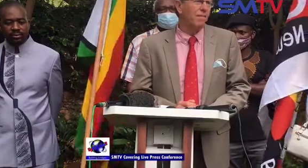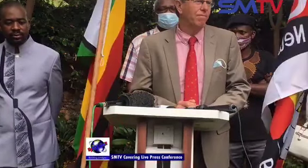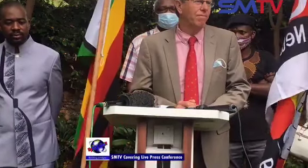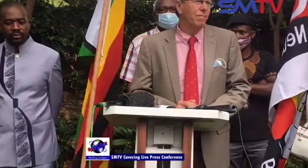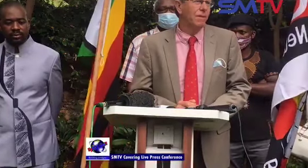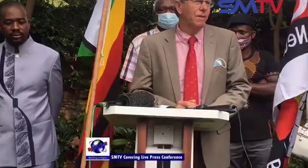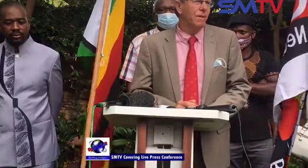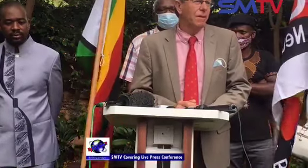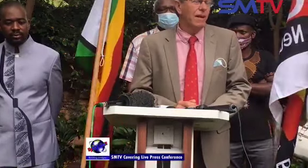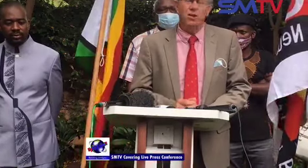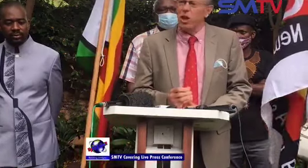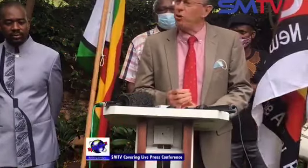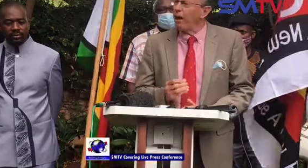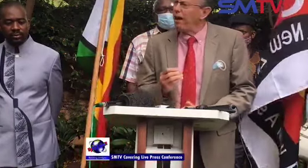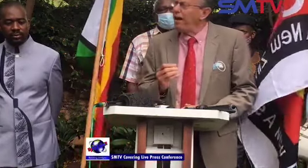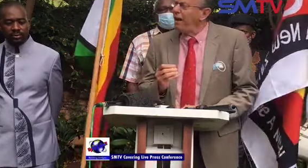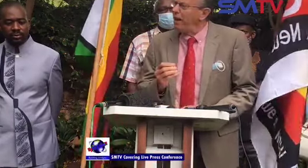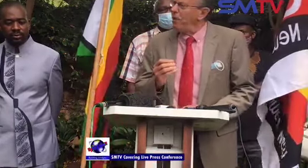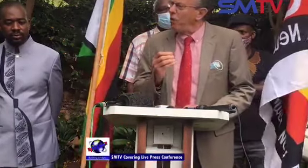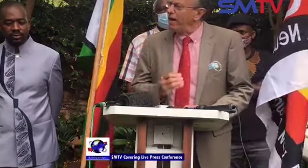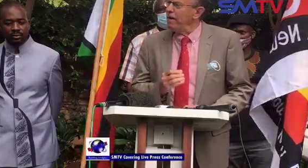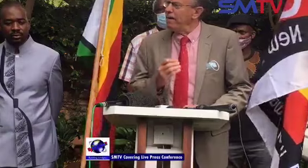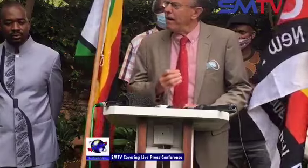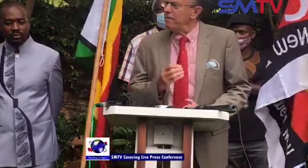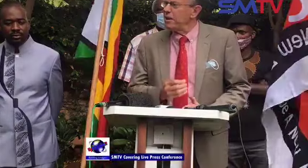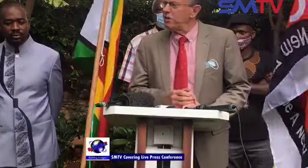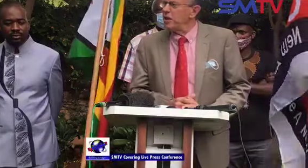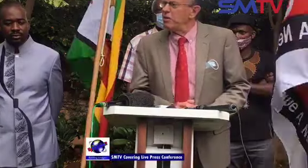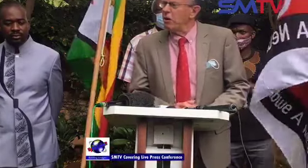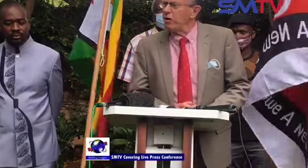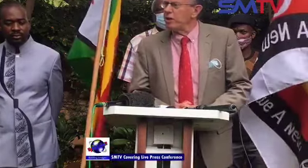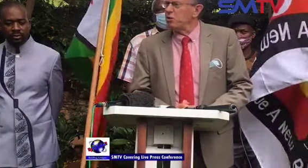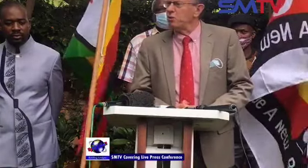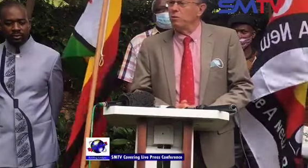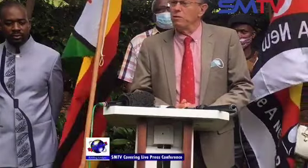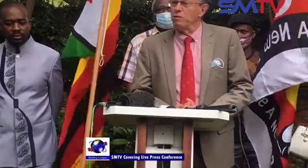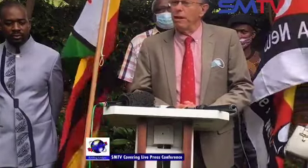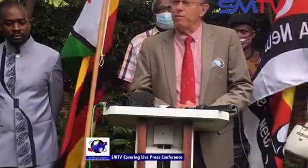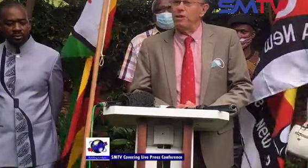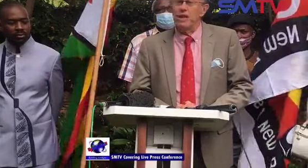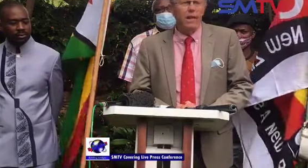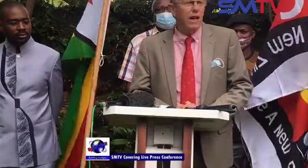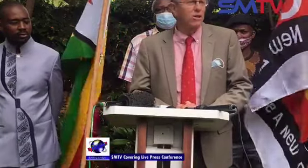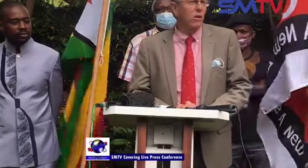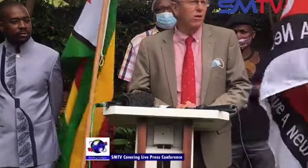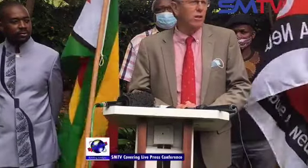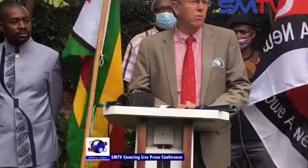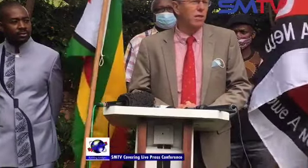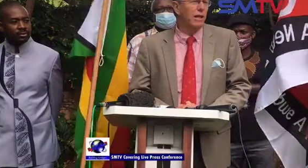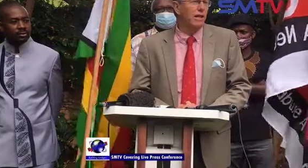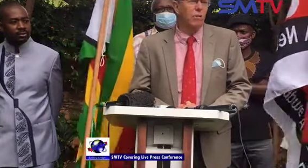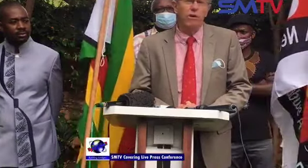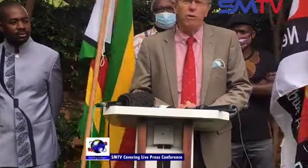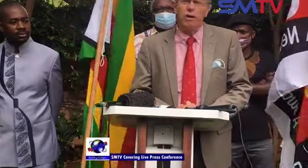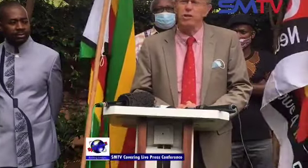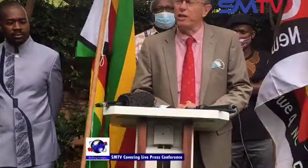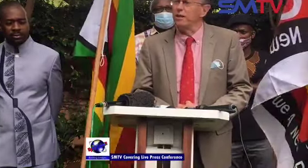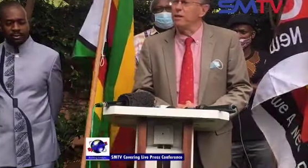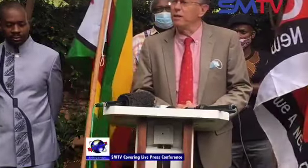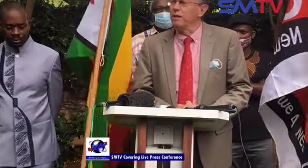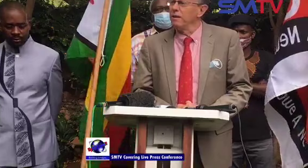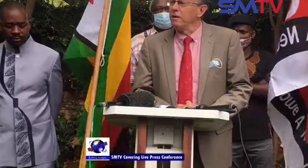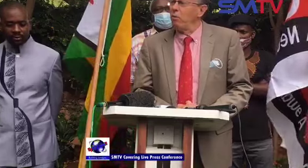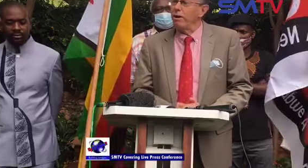society. And so when the MDC Congress, the MDC Alliance Congress was held in Gweru last